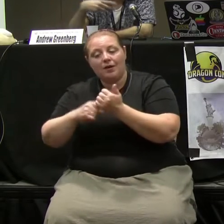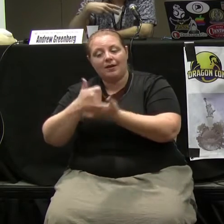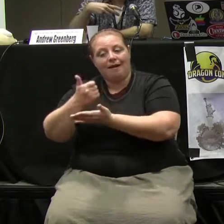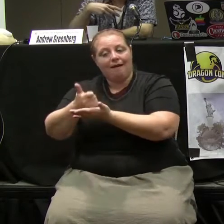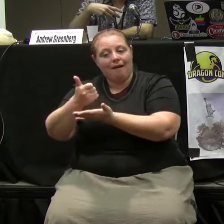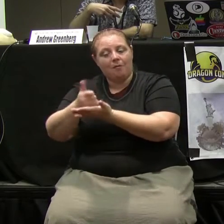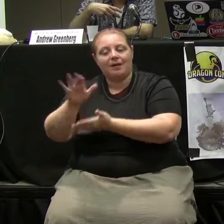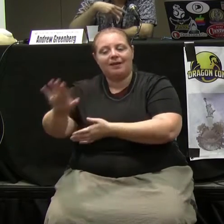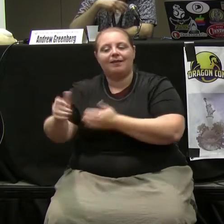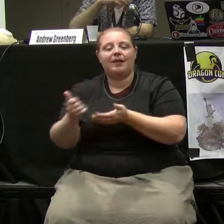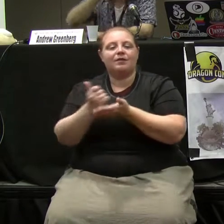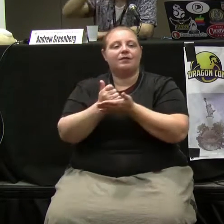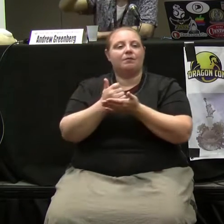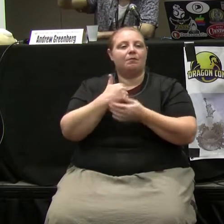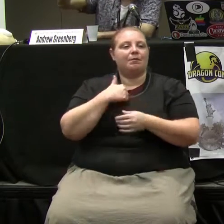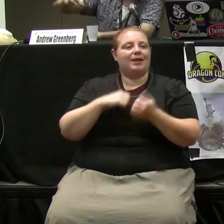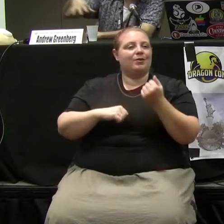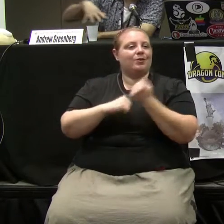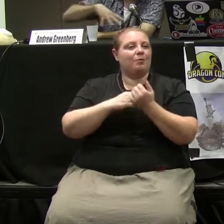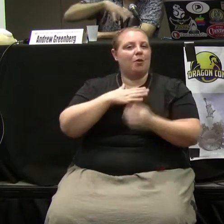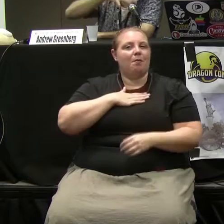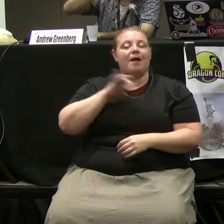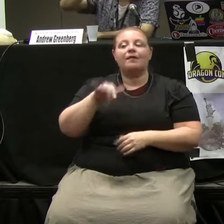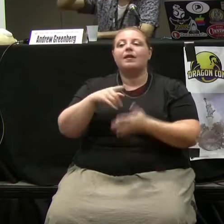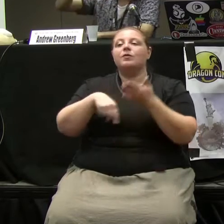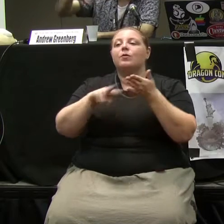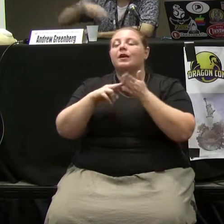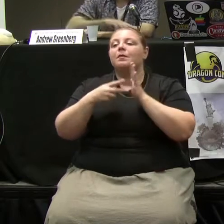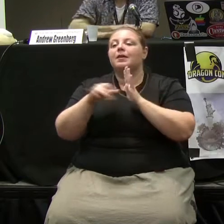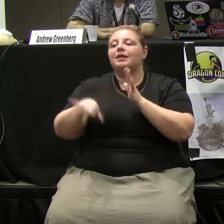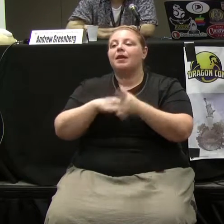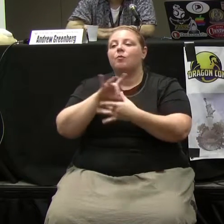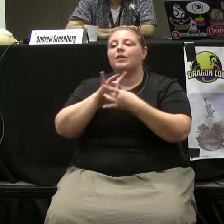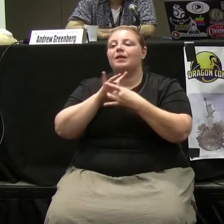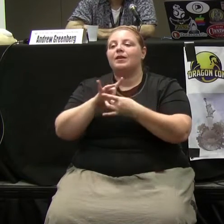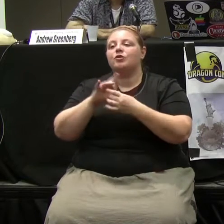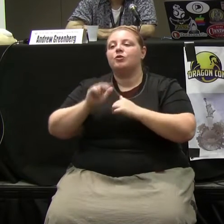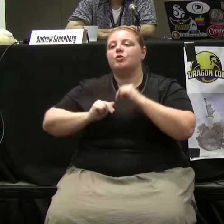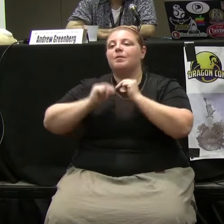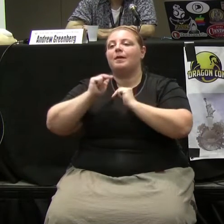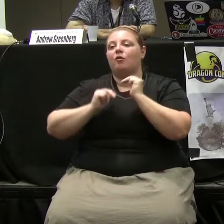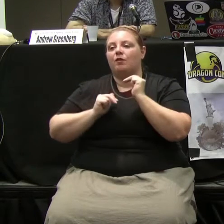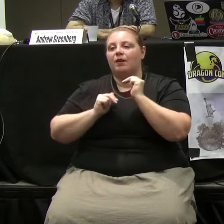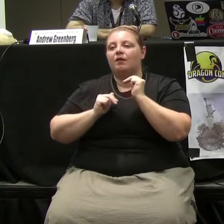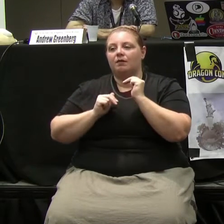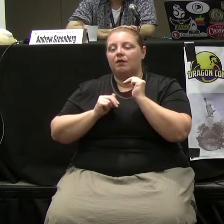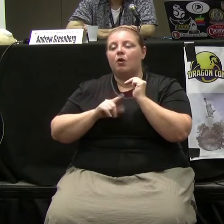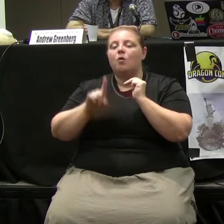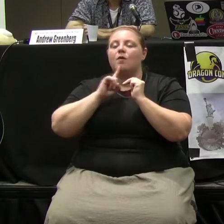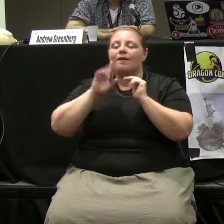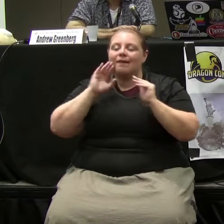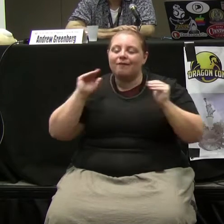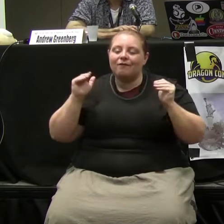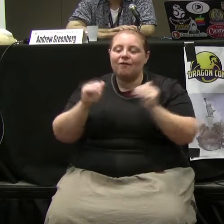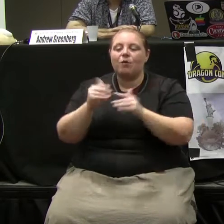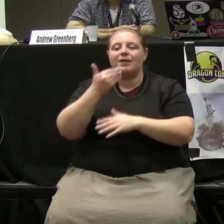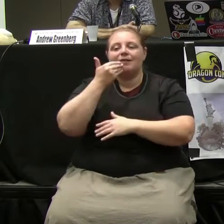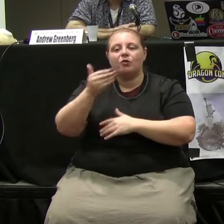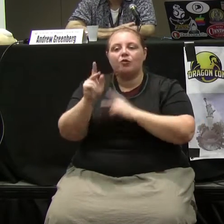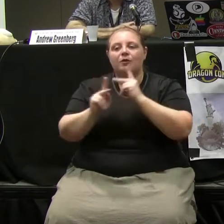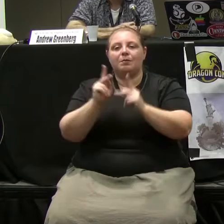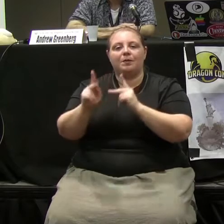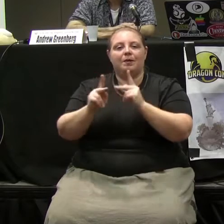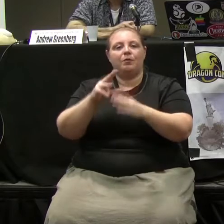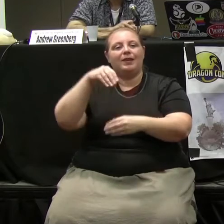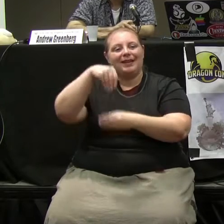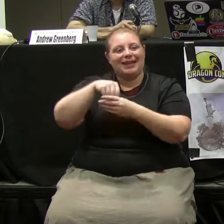and they in turn supported mine. This is what I talked about with that relationship building, that big network you're building. Really focus on good people within the